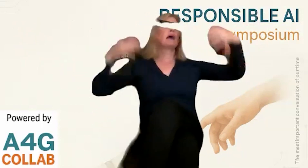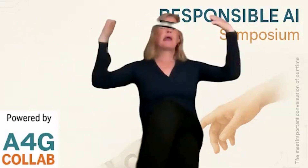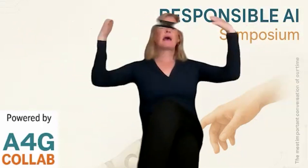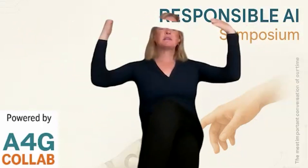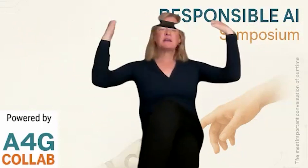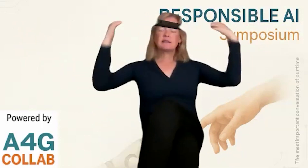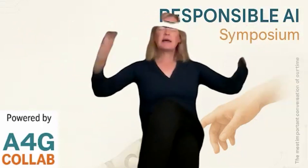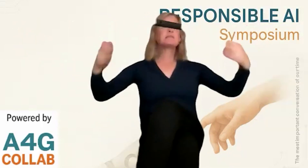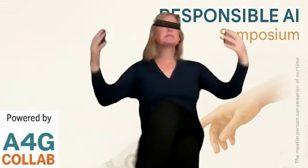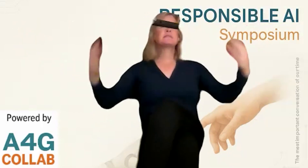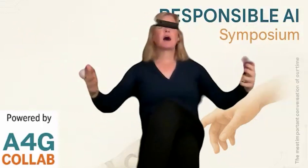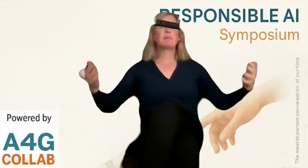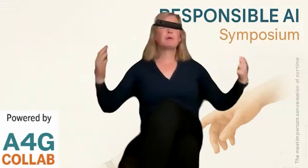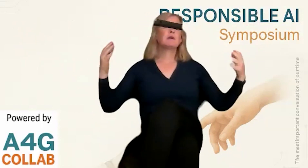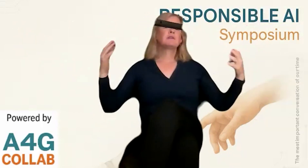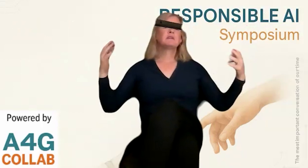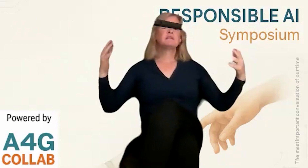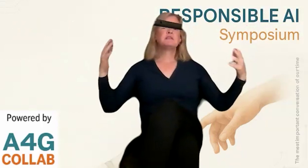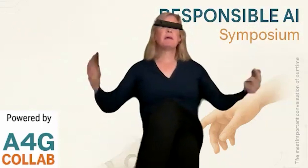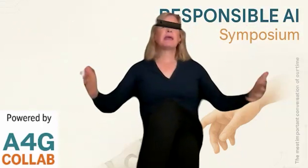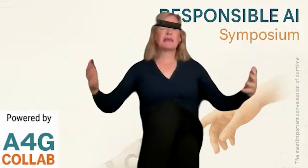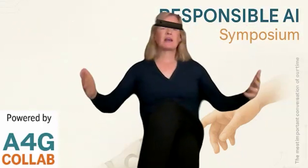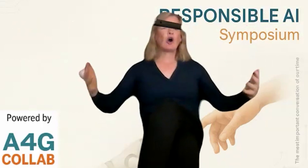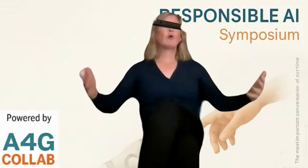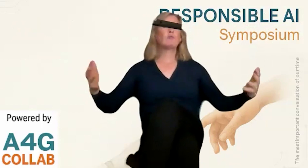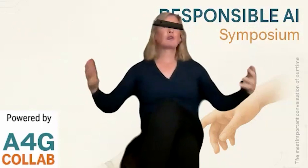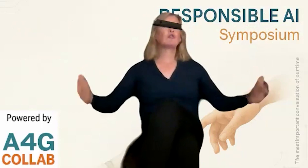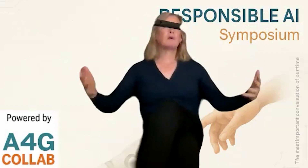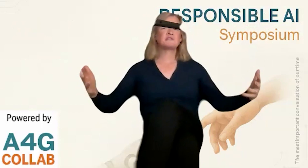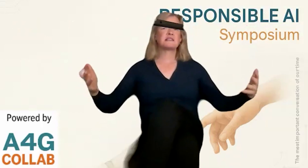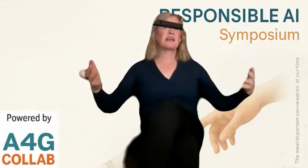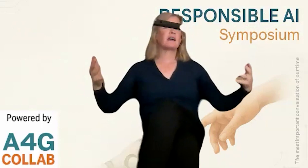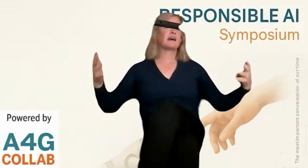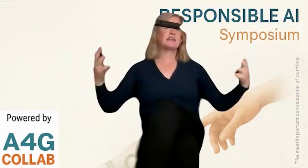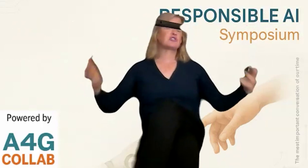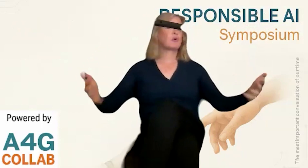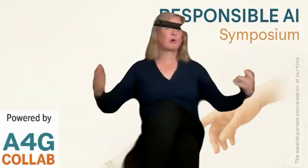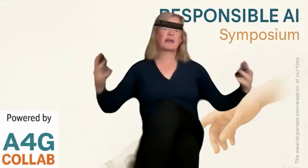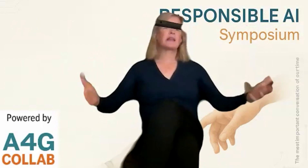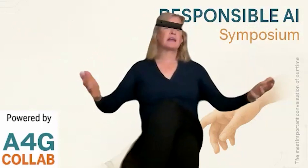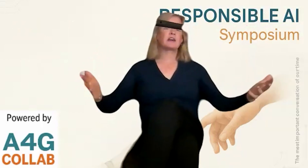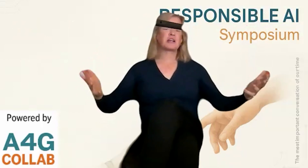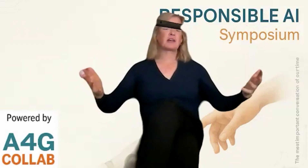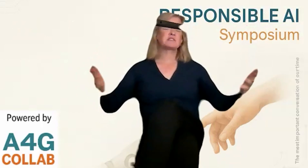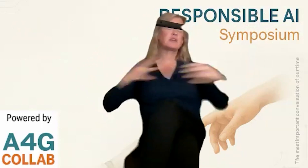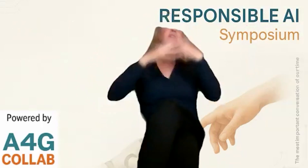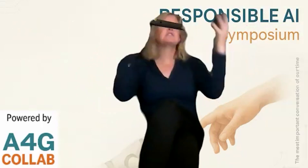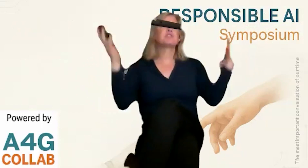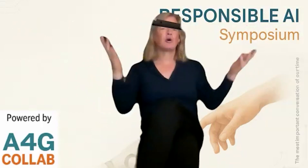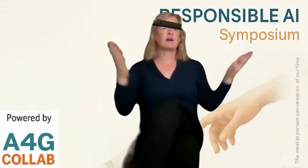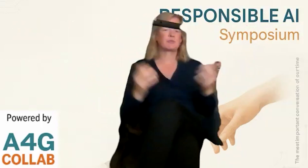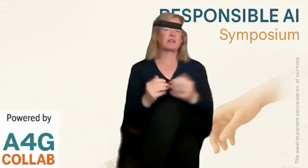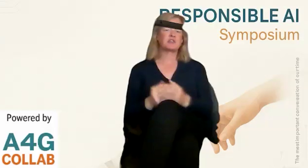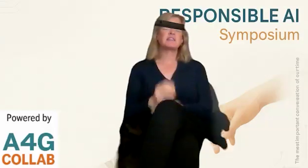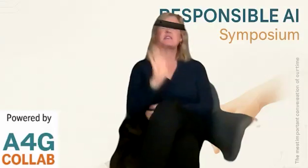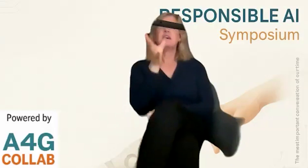papers, and let's stop debating over who owns the data and just hoarding it and not sharing it. So this